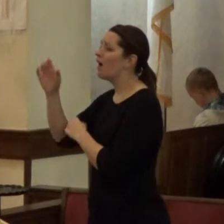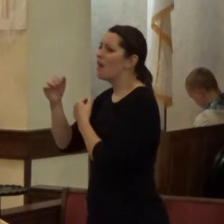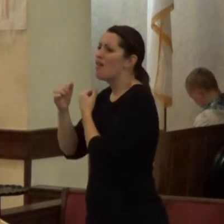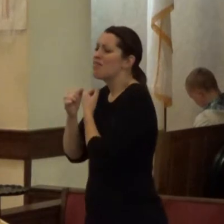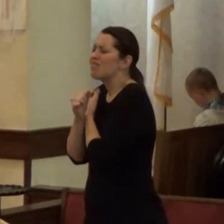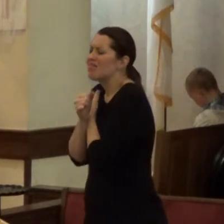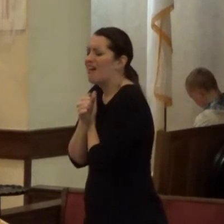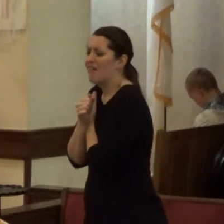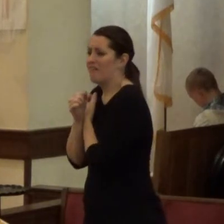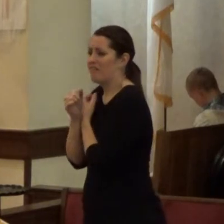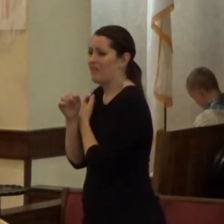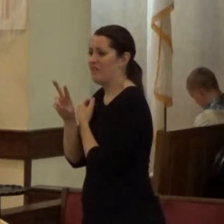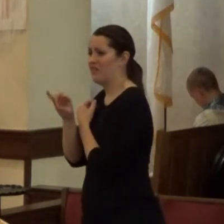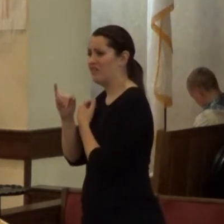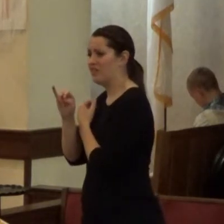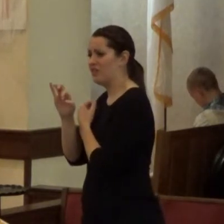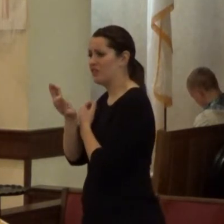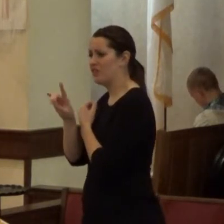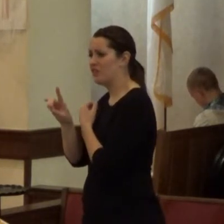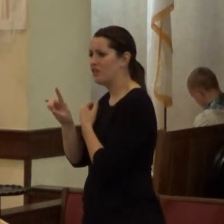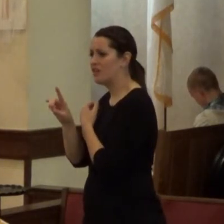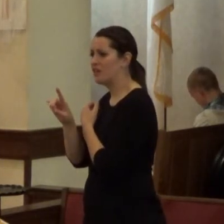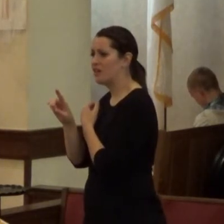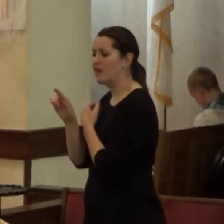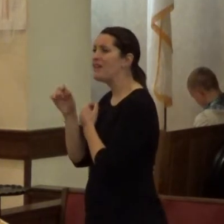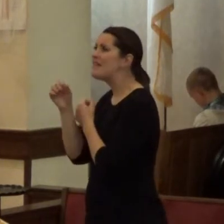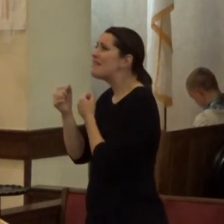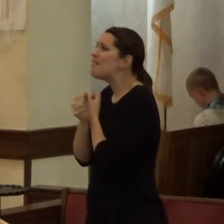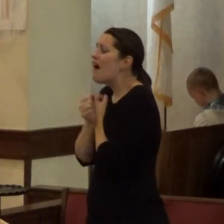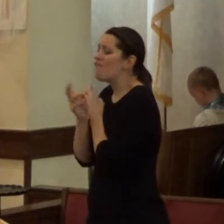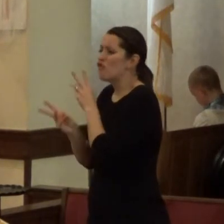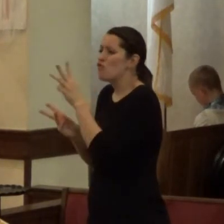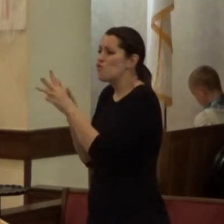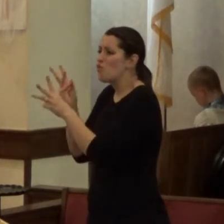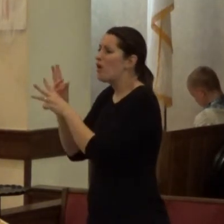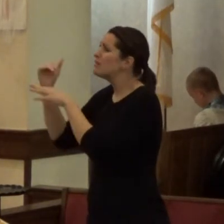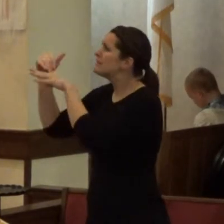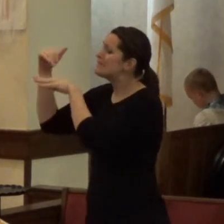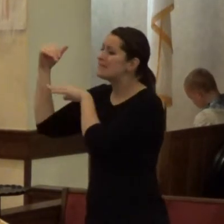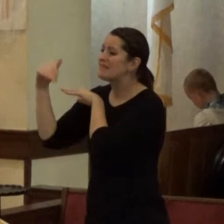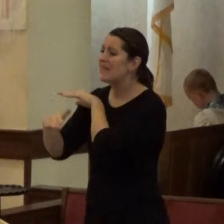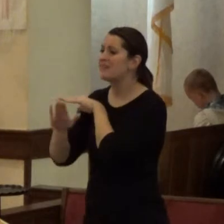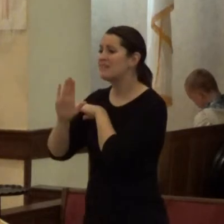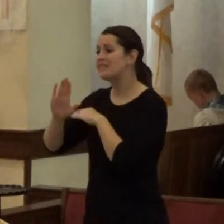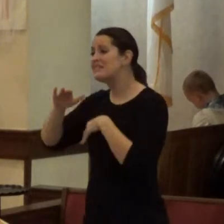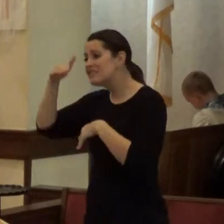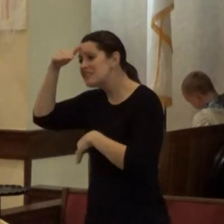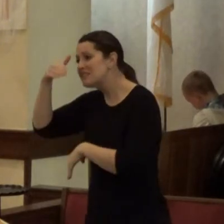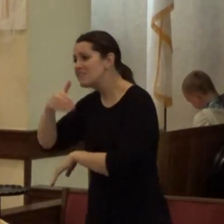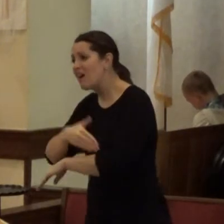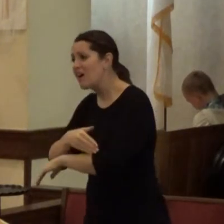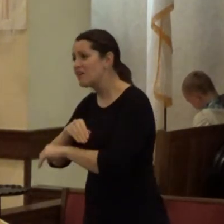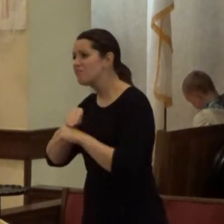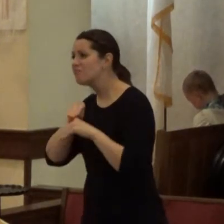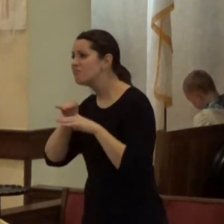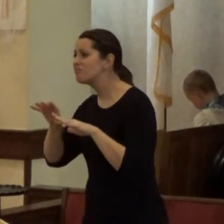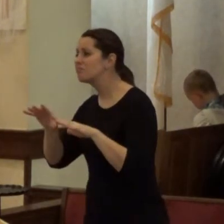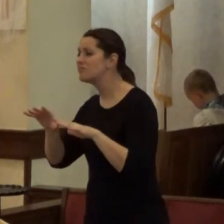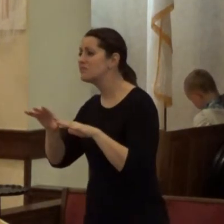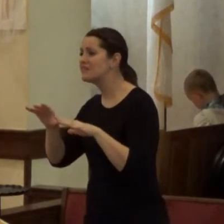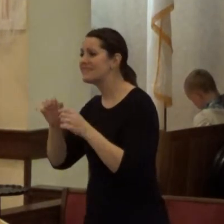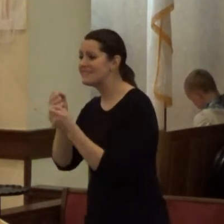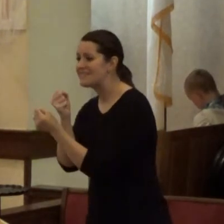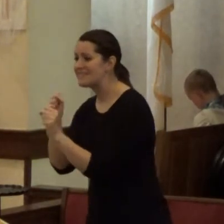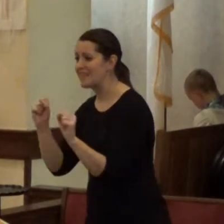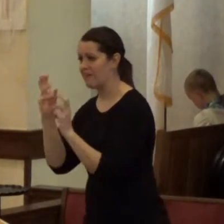loved the vineyard, that God so loved the world, that God sent His Son into the world to redeem